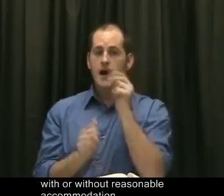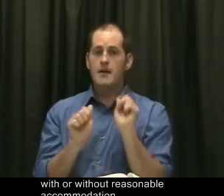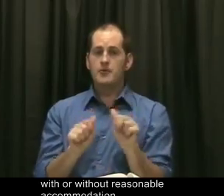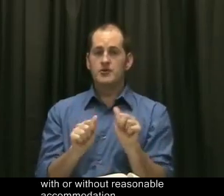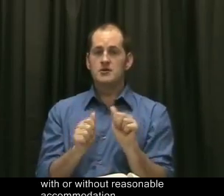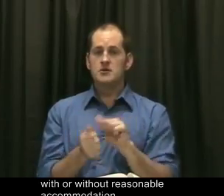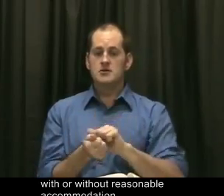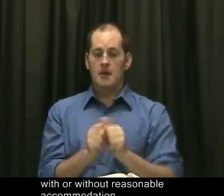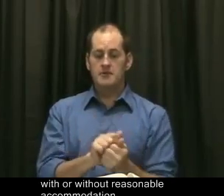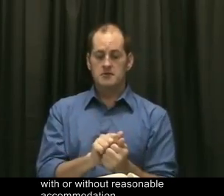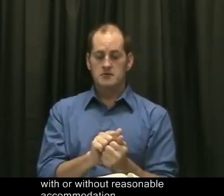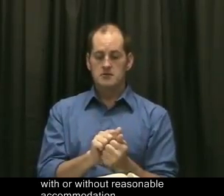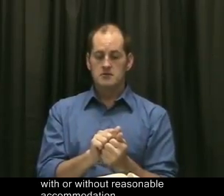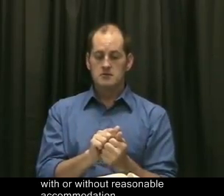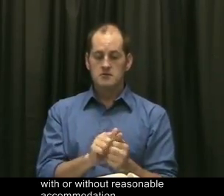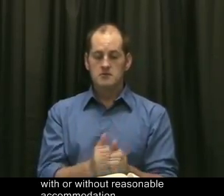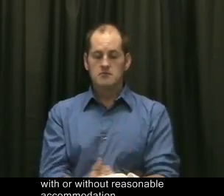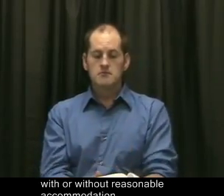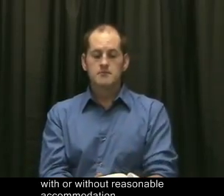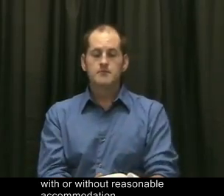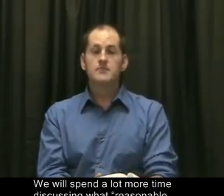with or without reasonable accommodation.